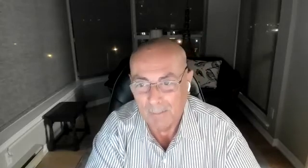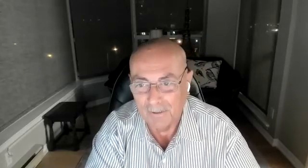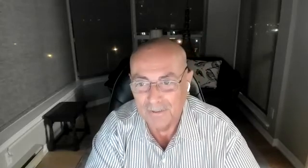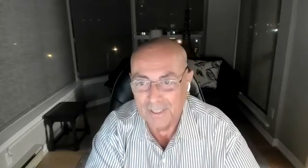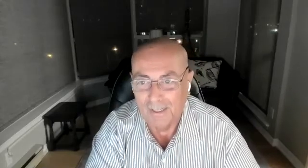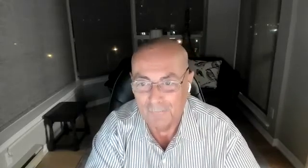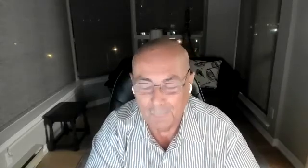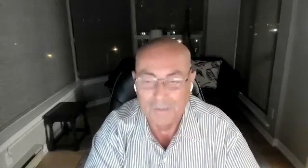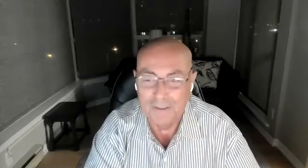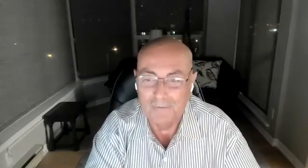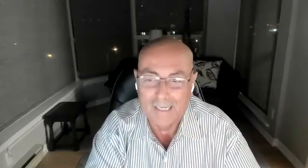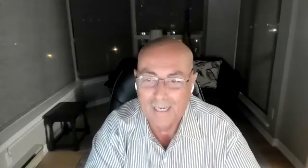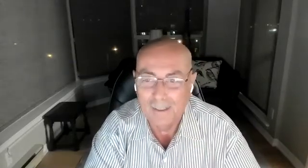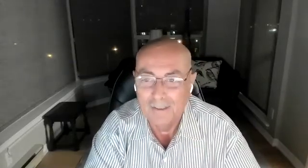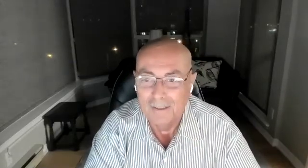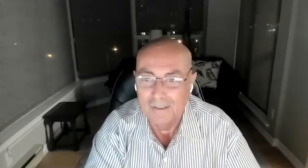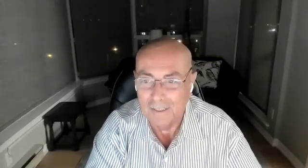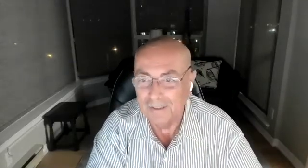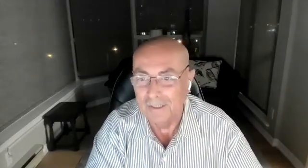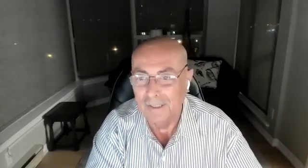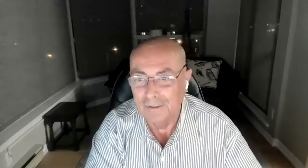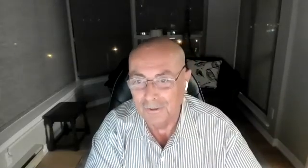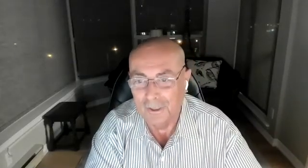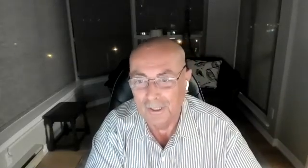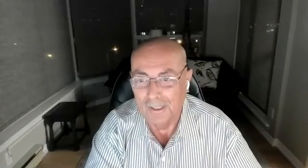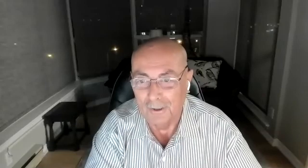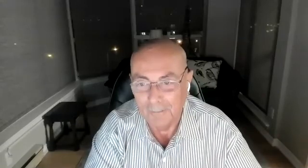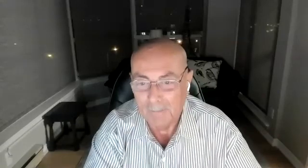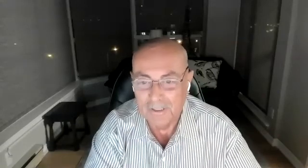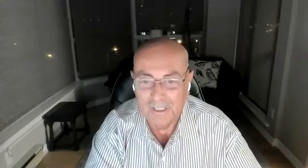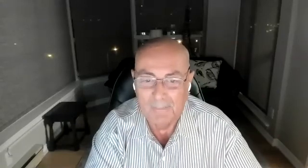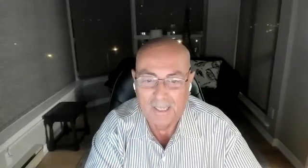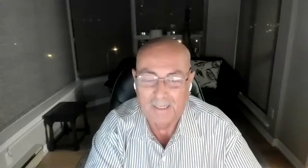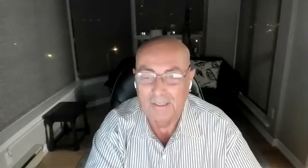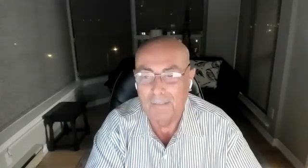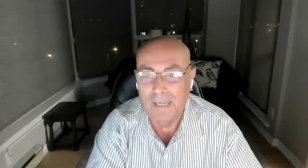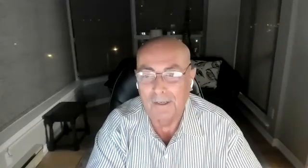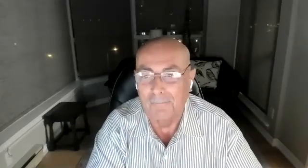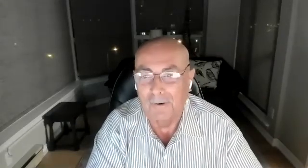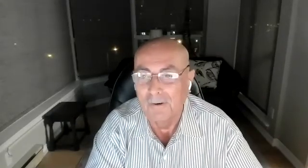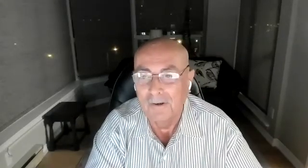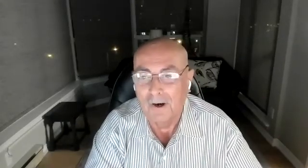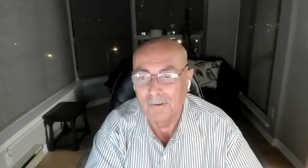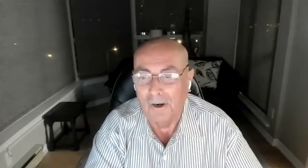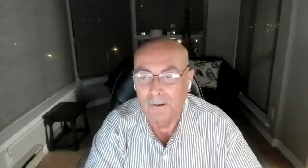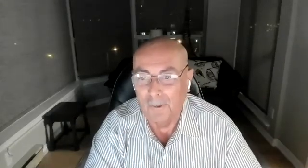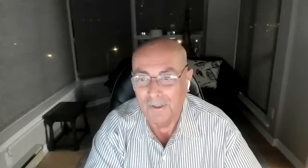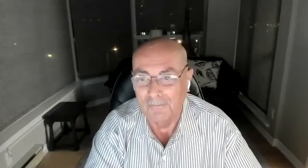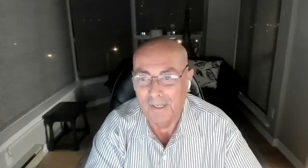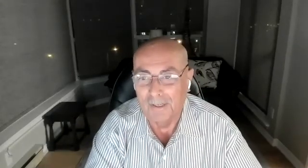members and friends of AA, Dustin and Shauna and all the members of the committee, I'd like to thank you for all the hard work you've done in